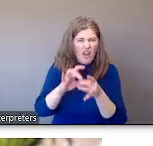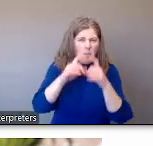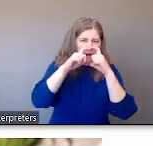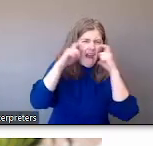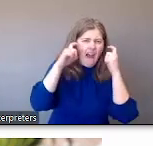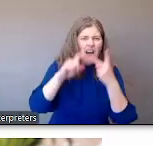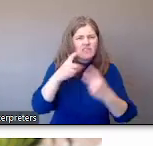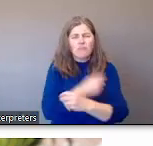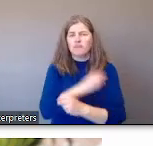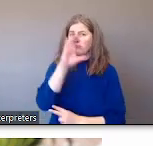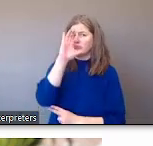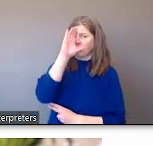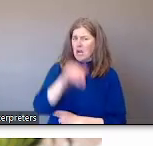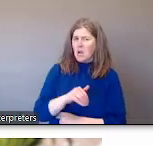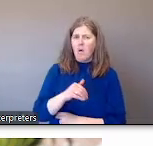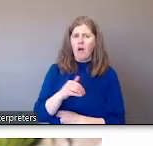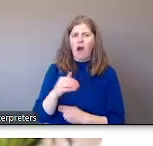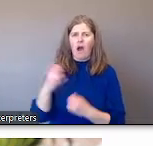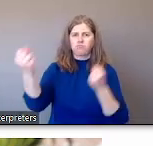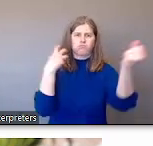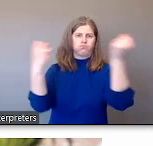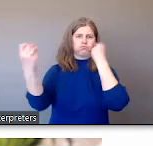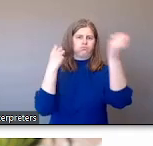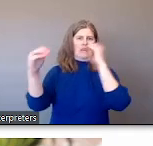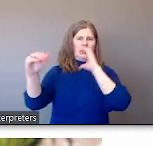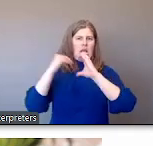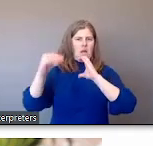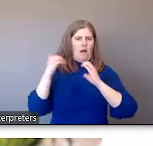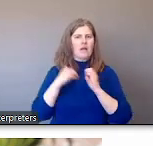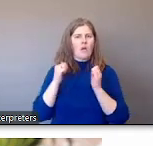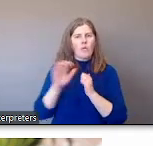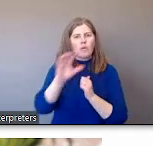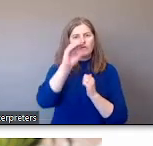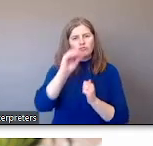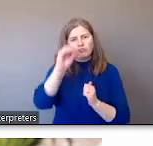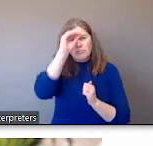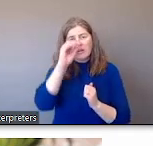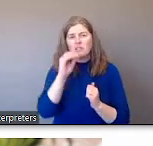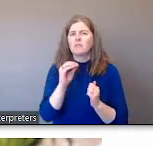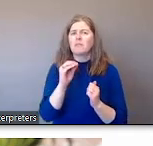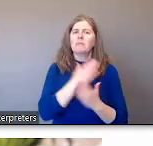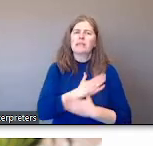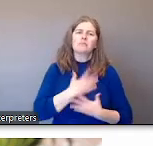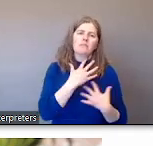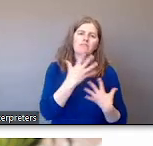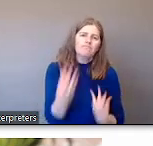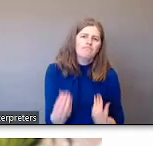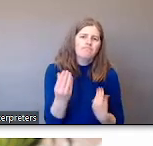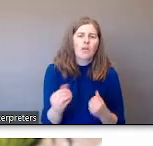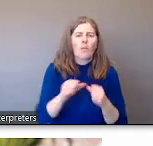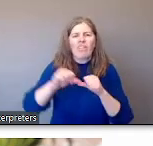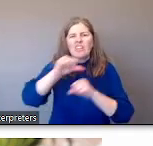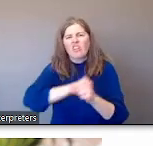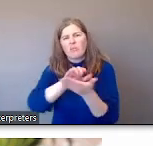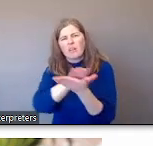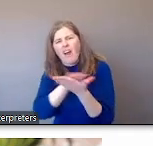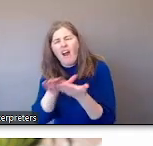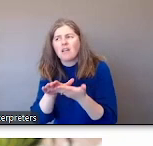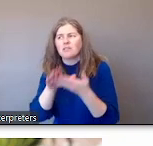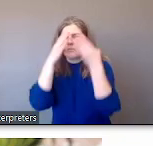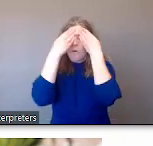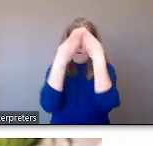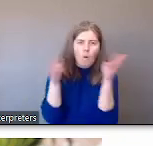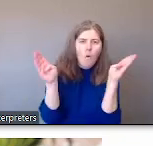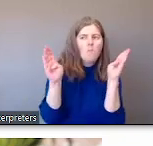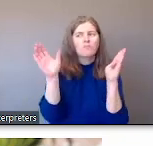And I know, because I get these opinions in my email. Let's be kind to each other. Let's be considerate. Let's be open